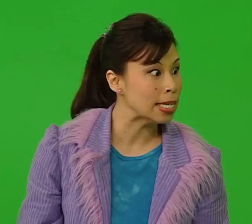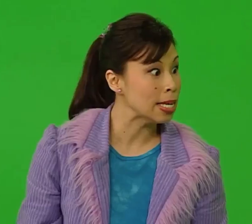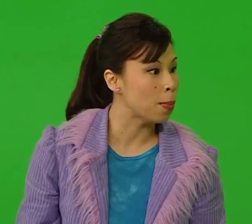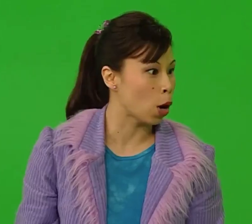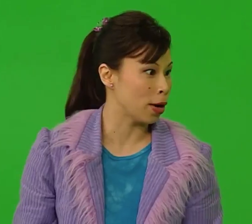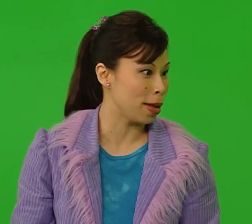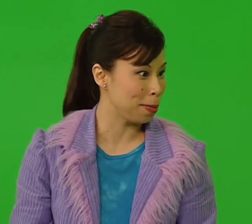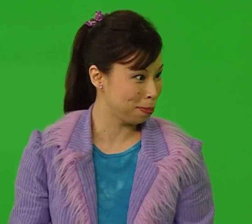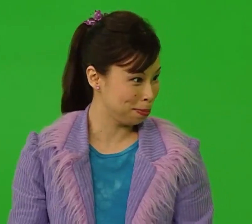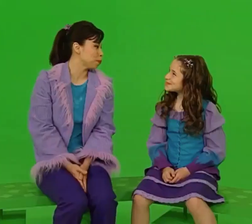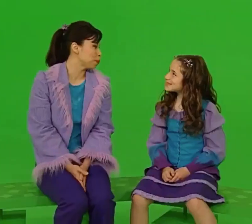tea party?